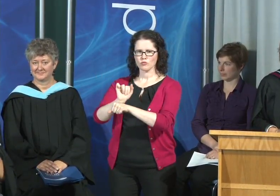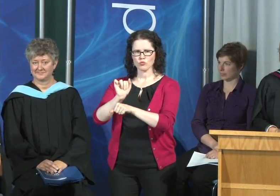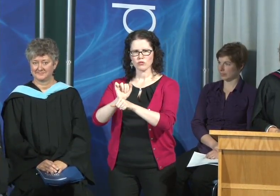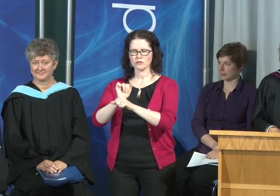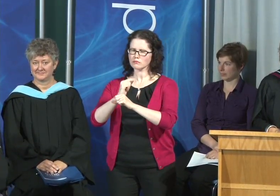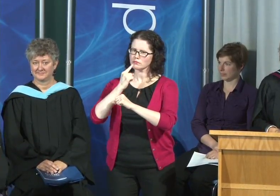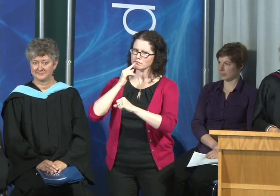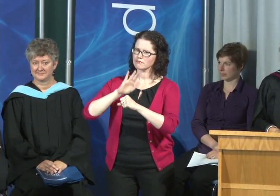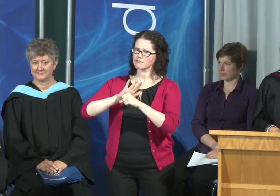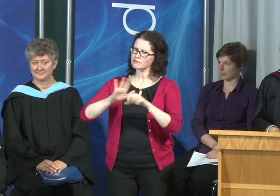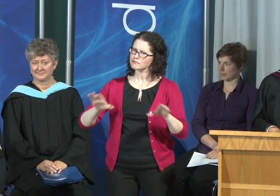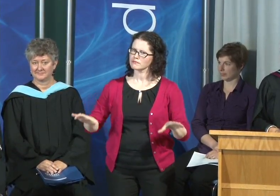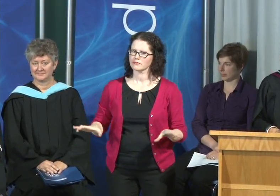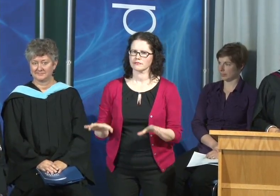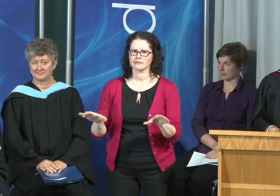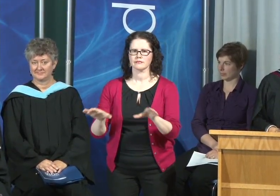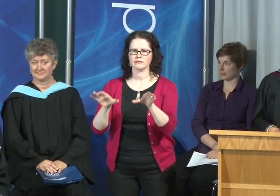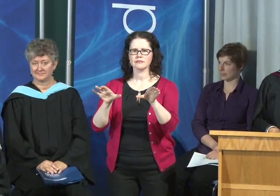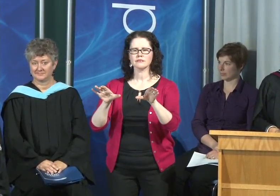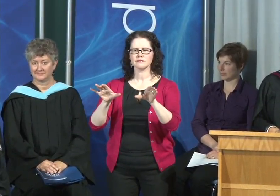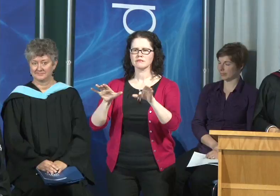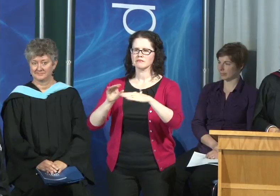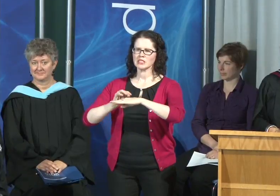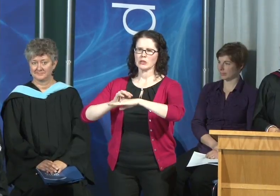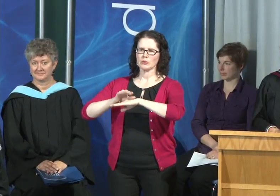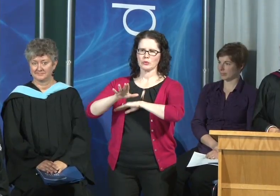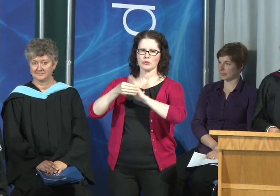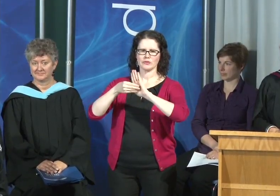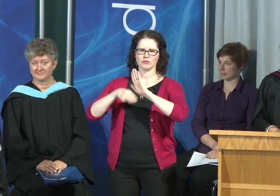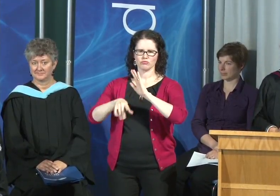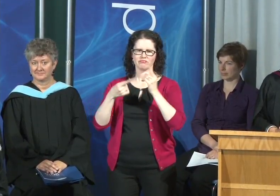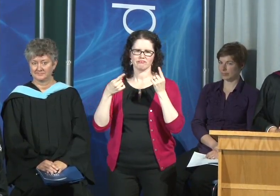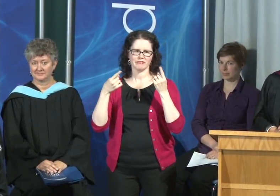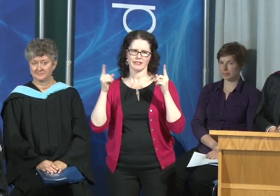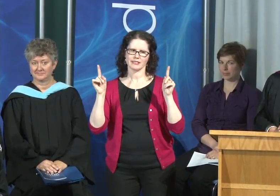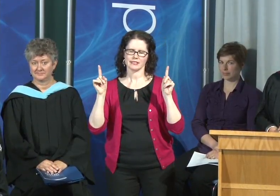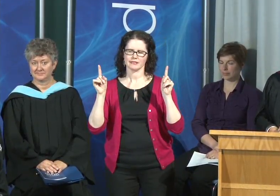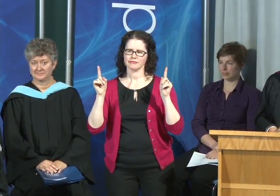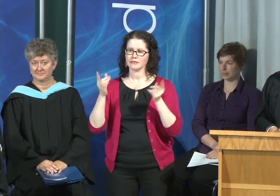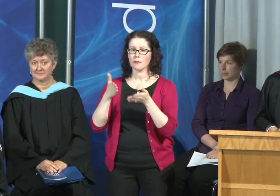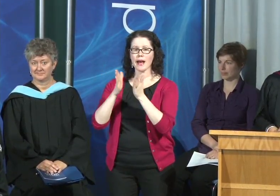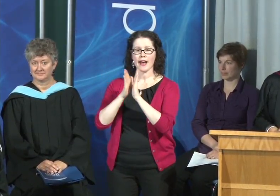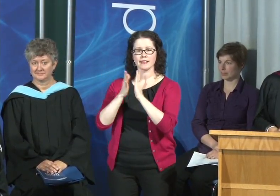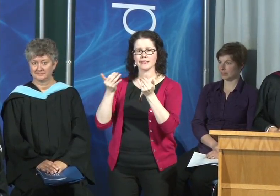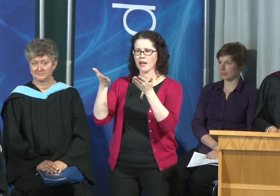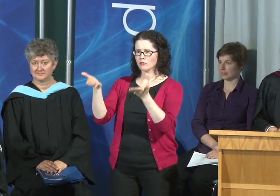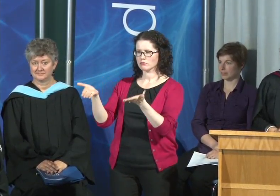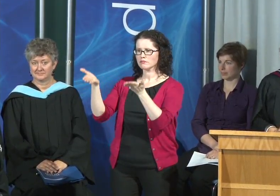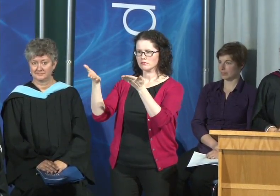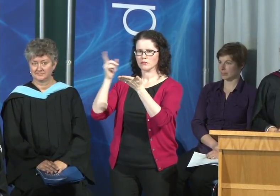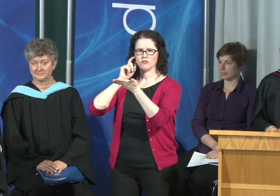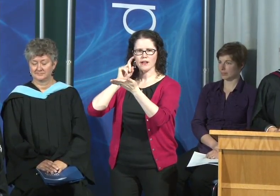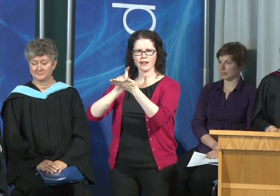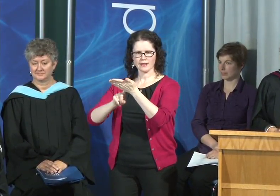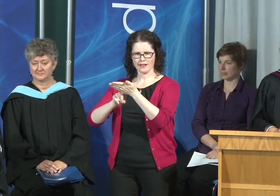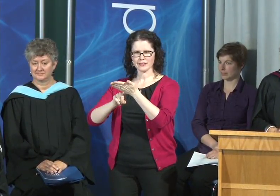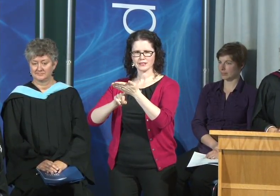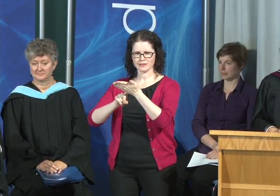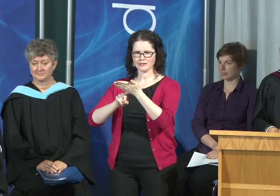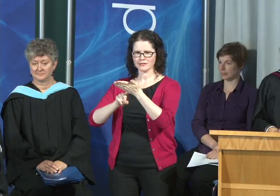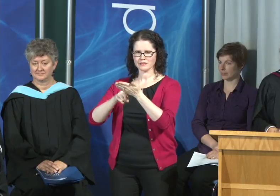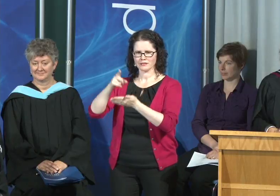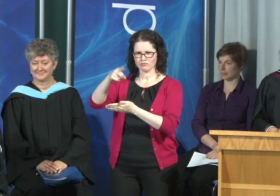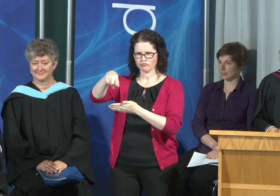been instrumental in the success of our students. I ask that they stand and be recognized by the